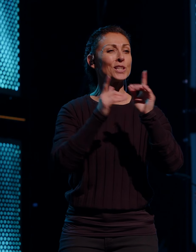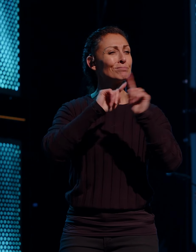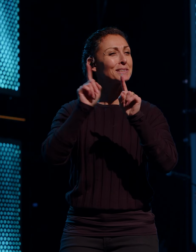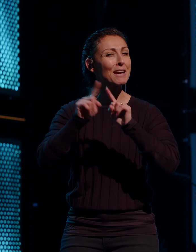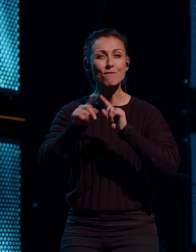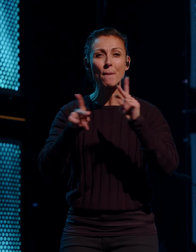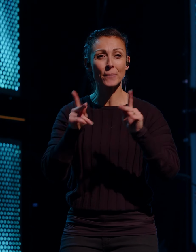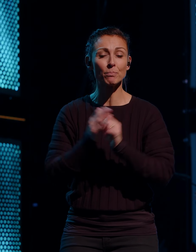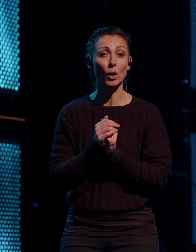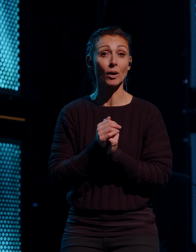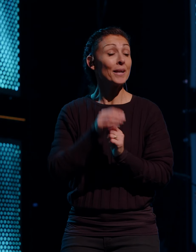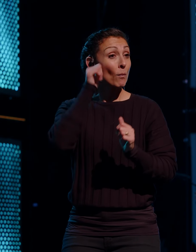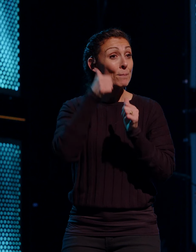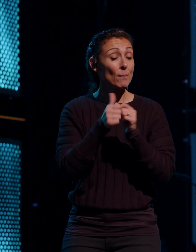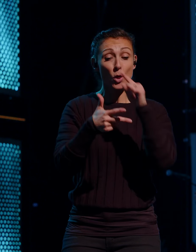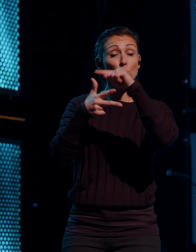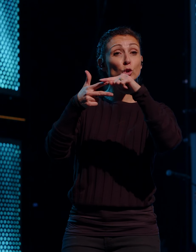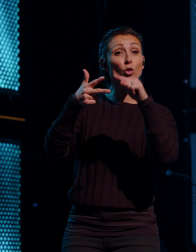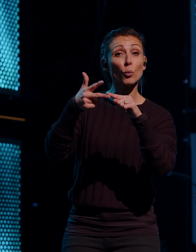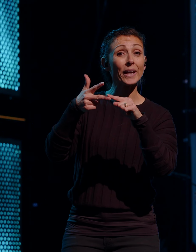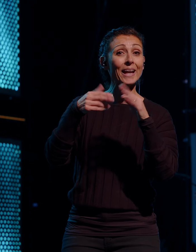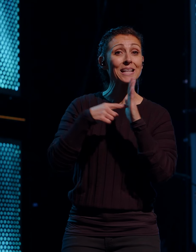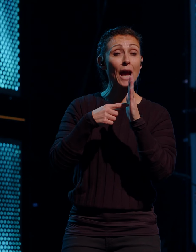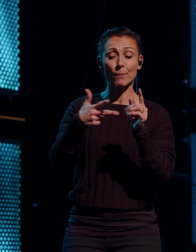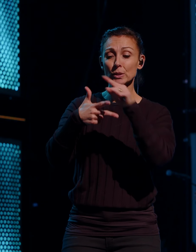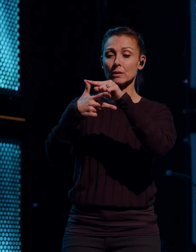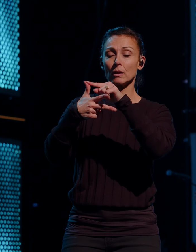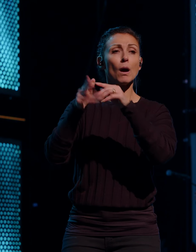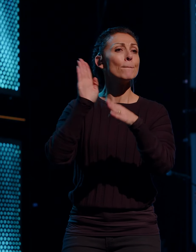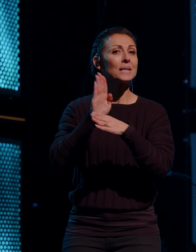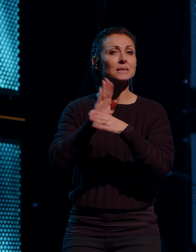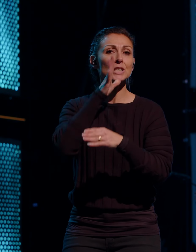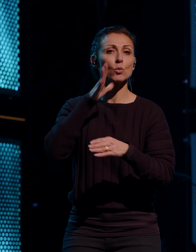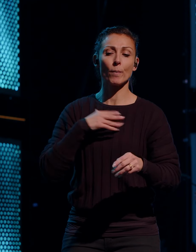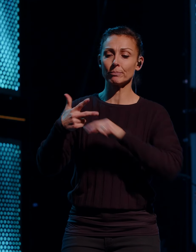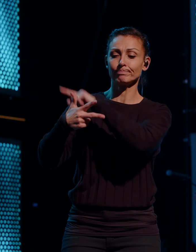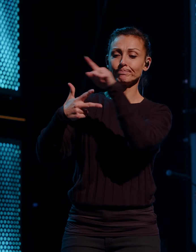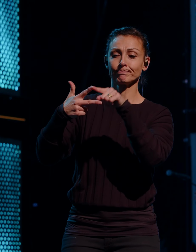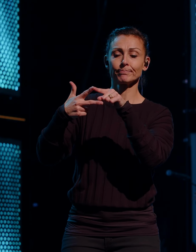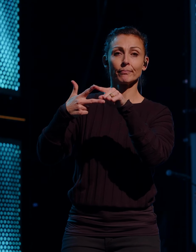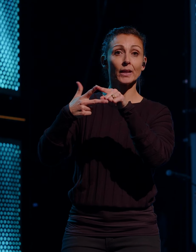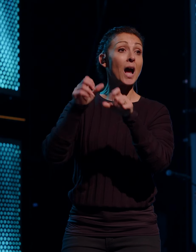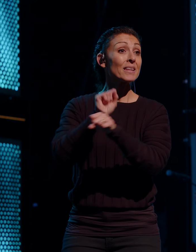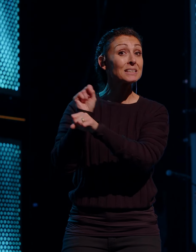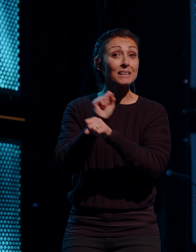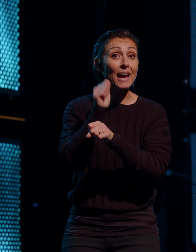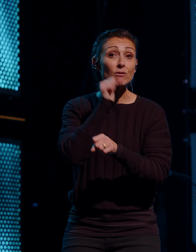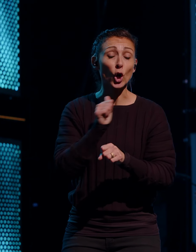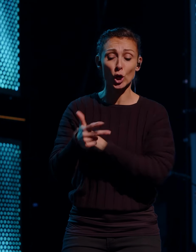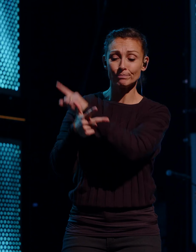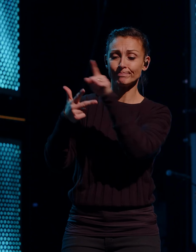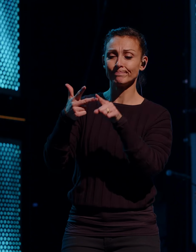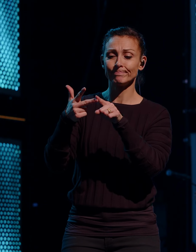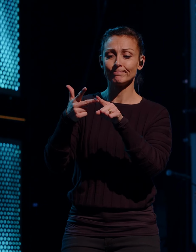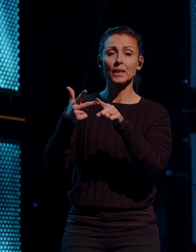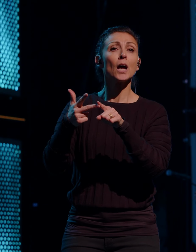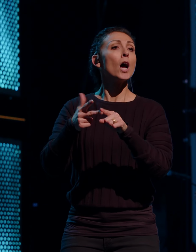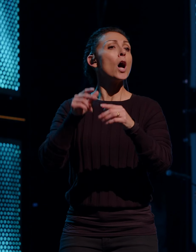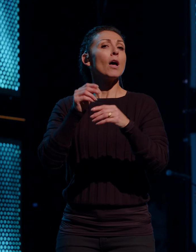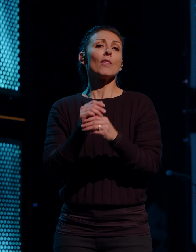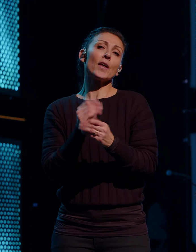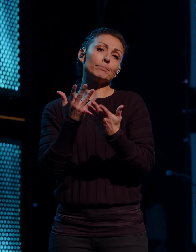slave girl, the jailer, they're all saved by the same gospel. There's an old Jewish prayer